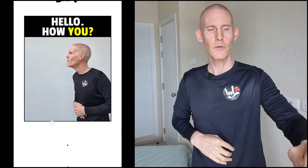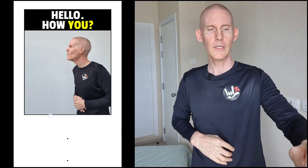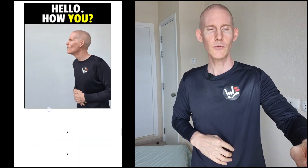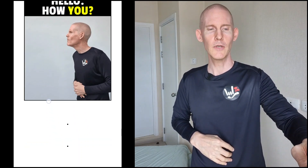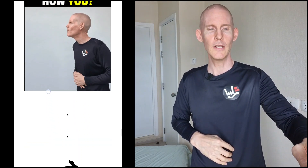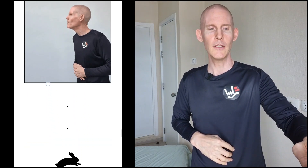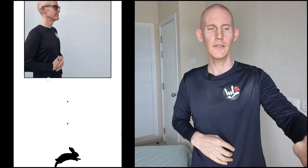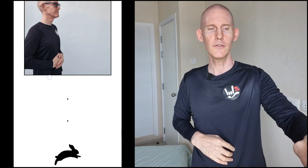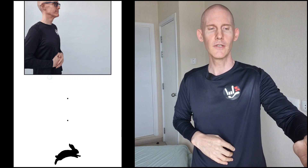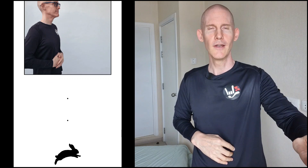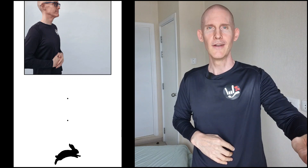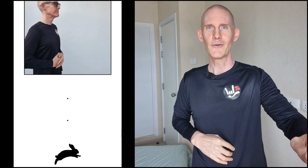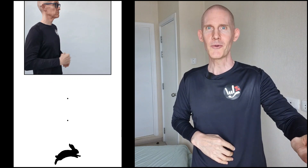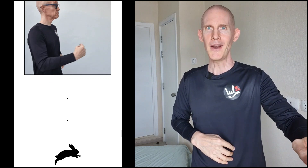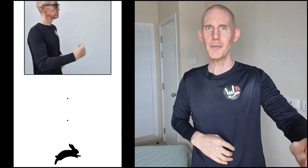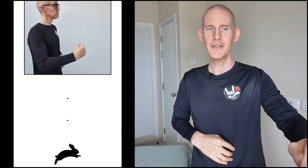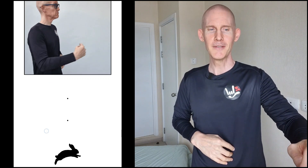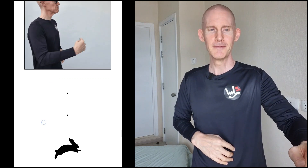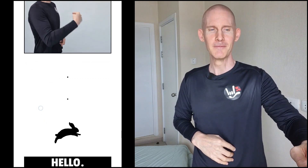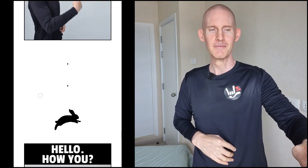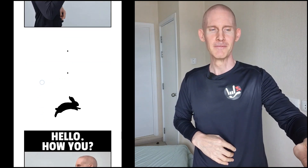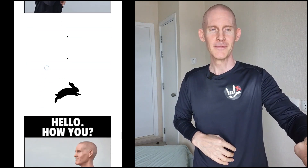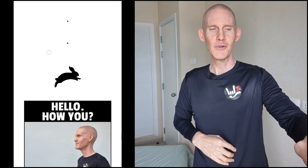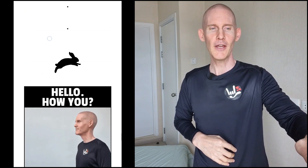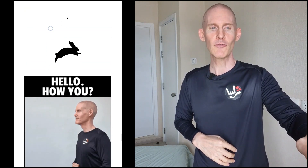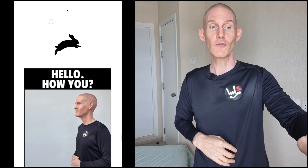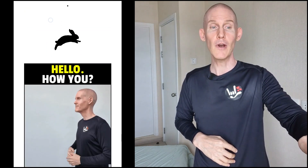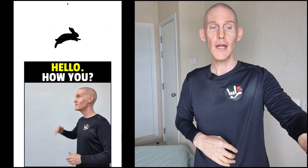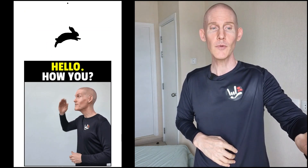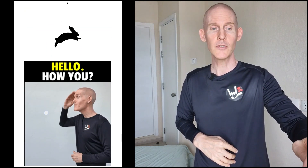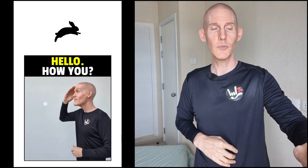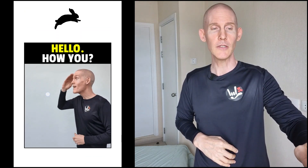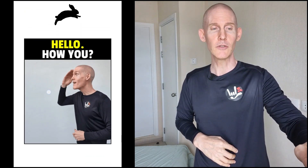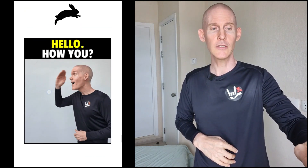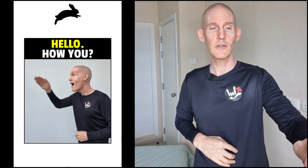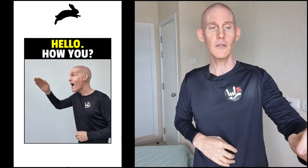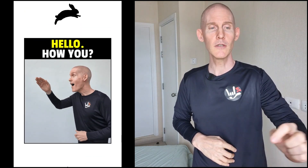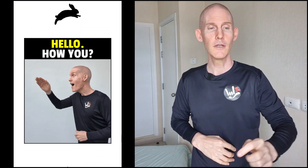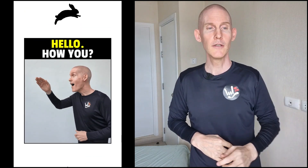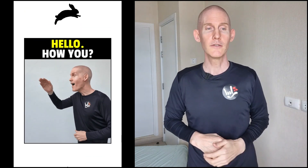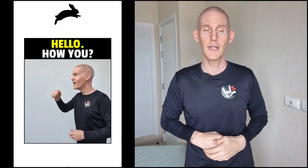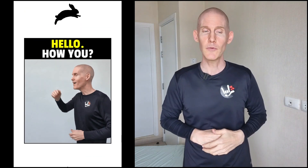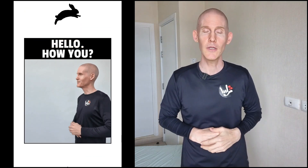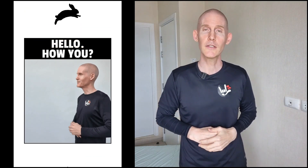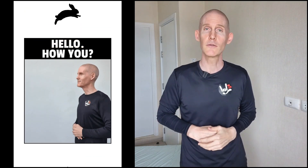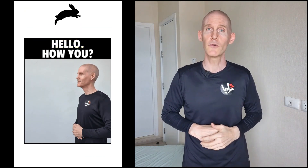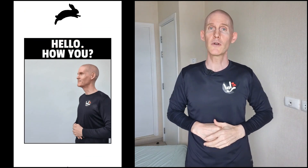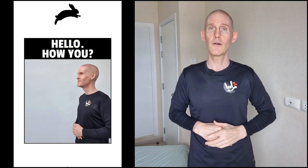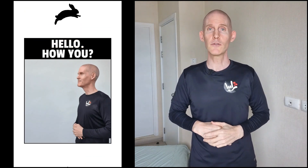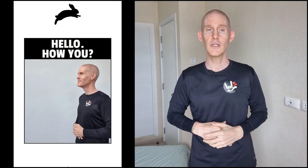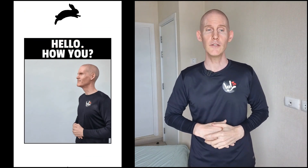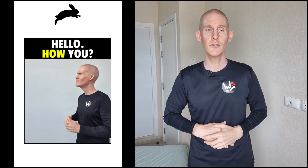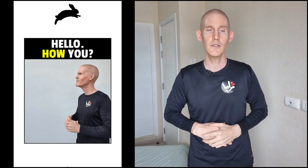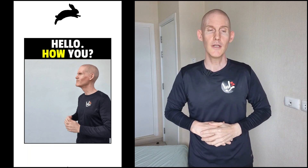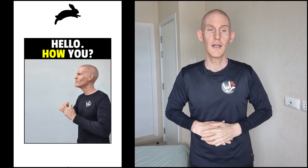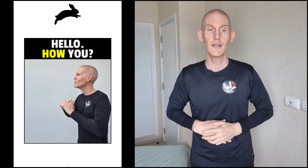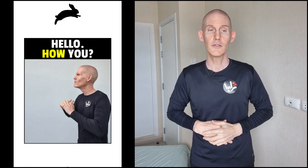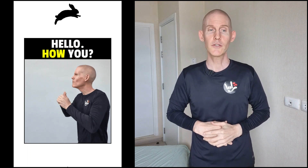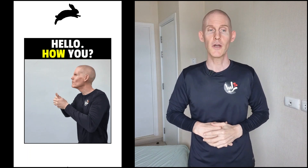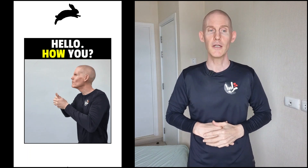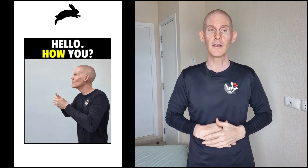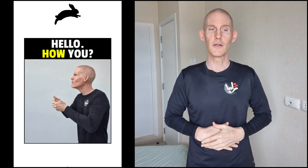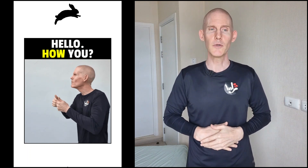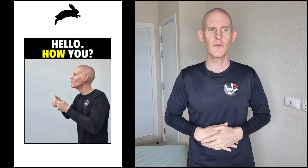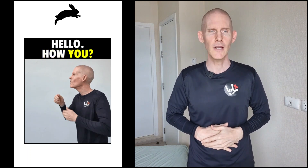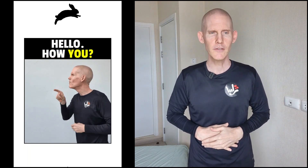scroll. The next one is rabbit. We have rabbit speed, so let's look. Same thing, it's the full conversation and